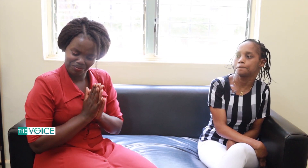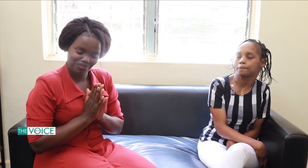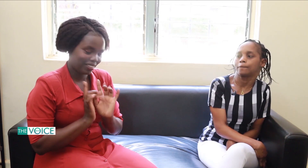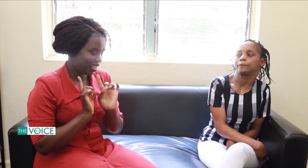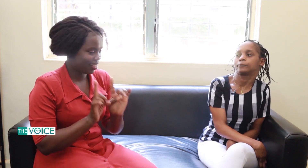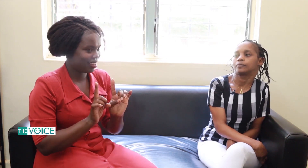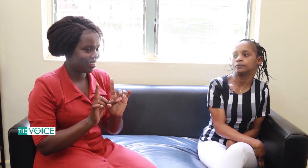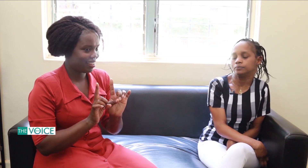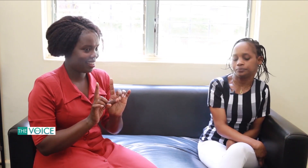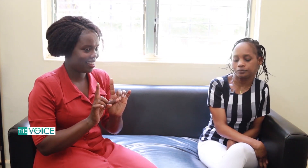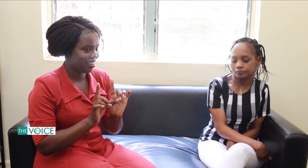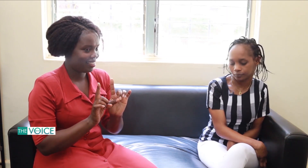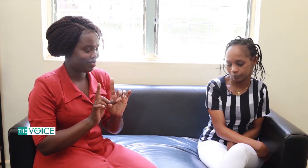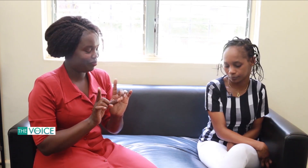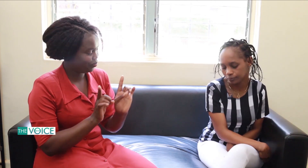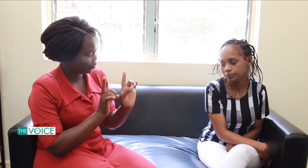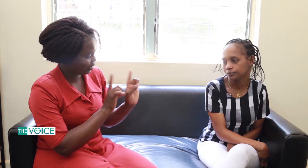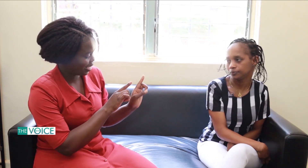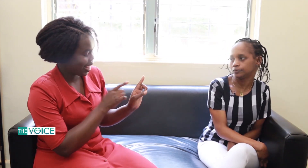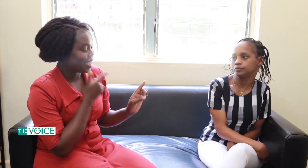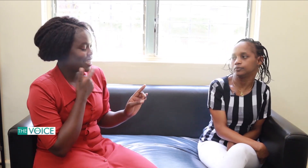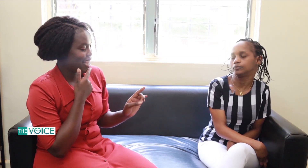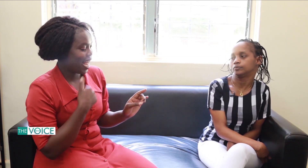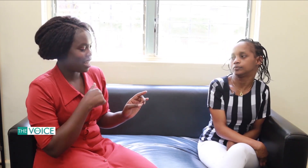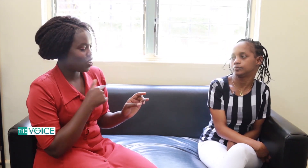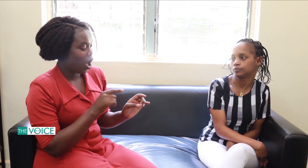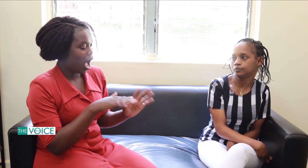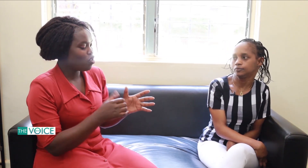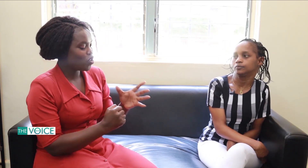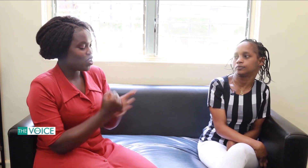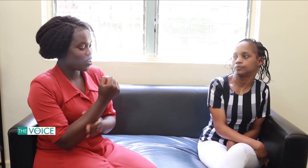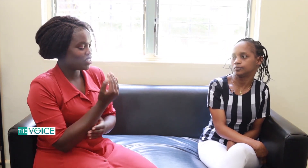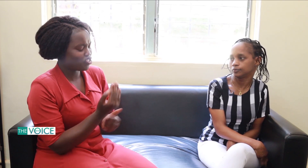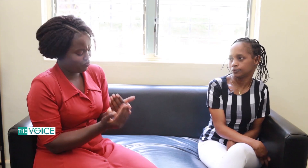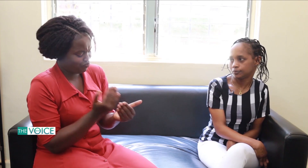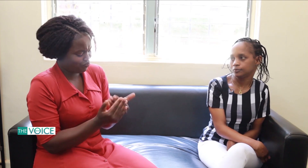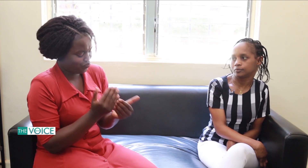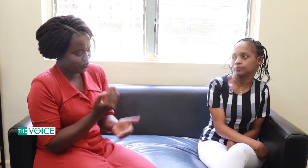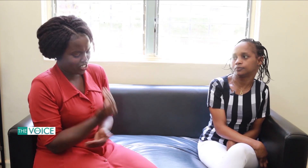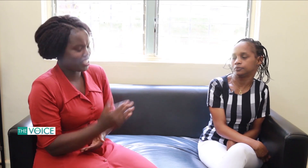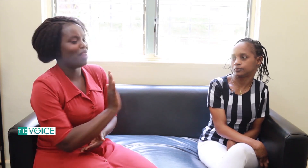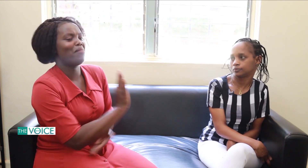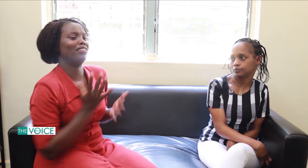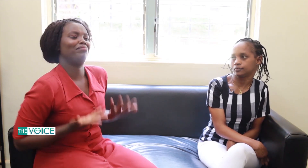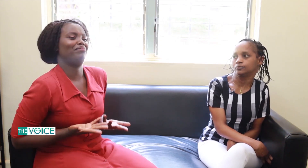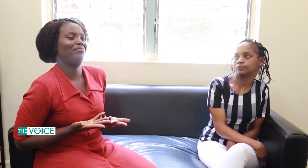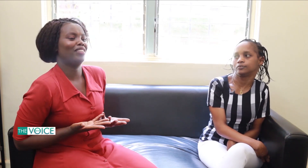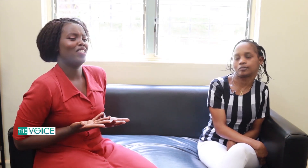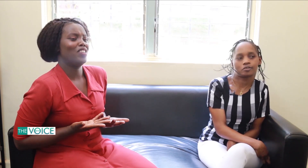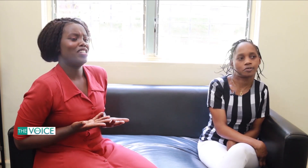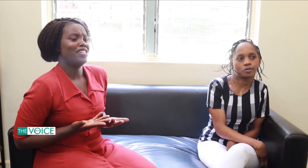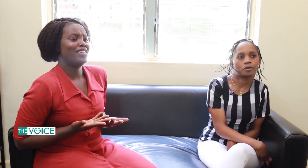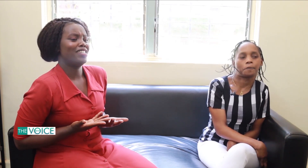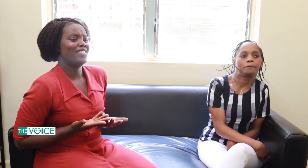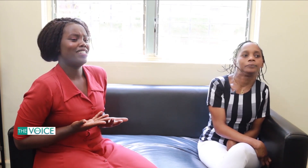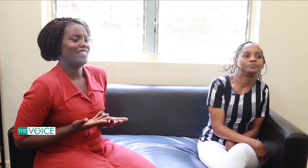you can depend on yourself. Tell us, how did you manage